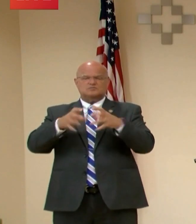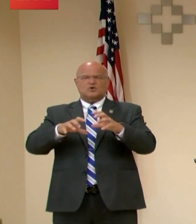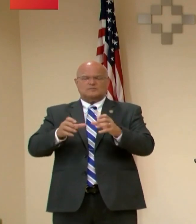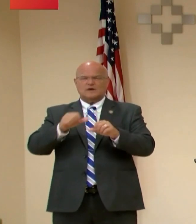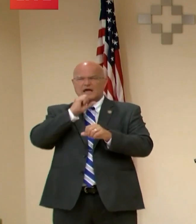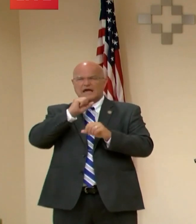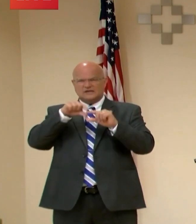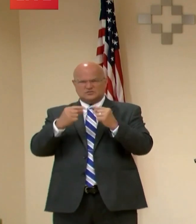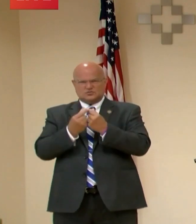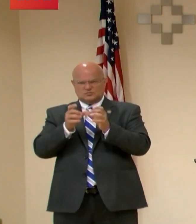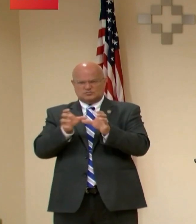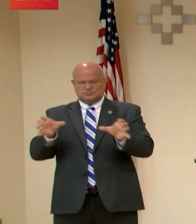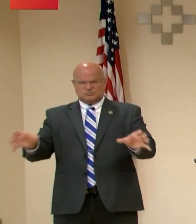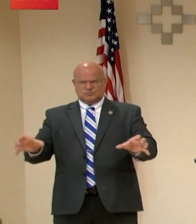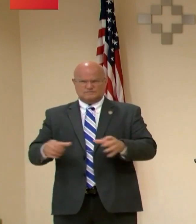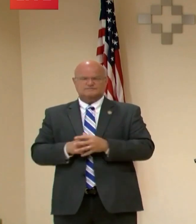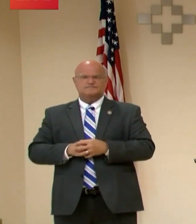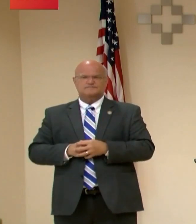them?